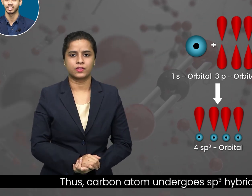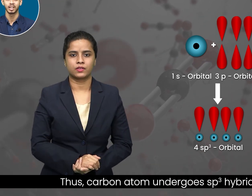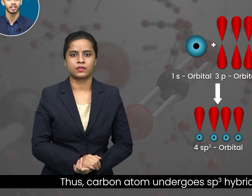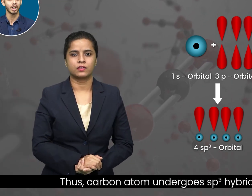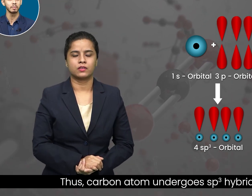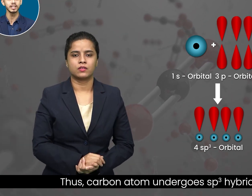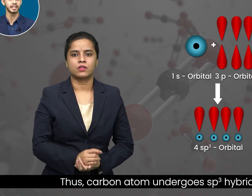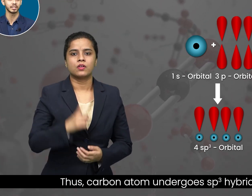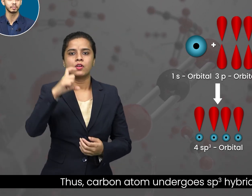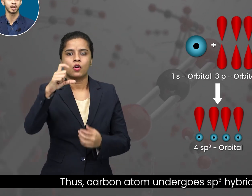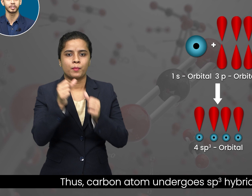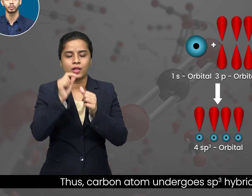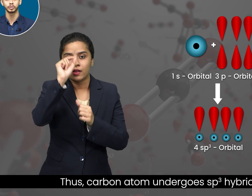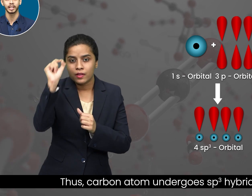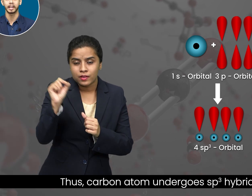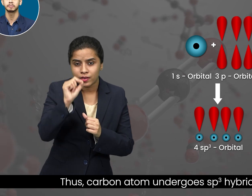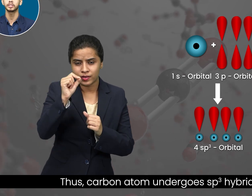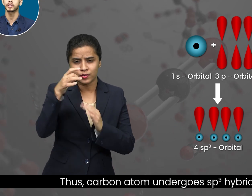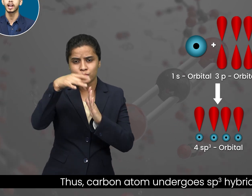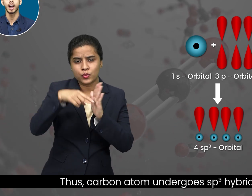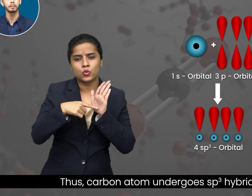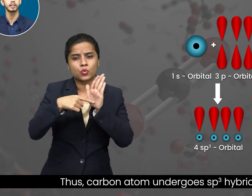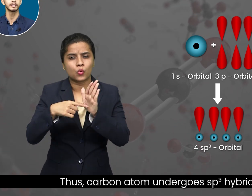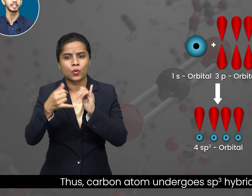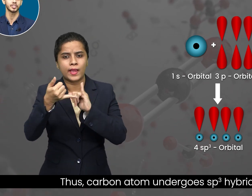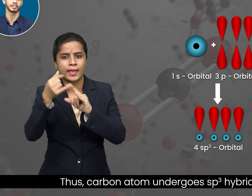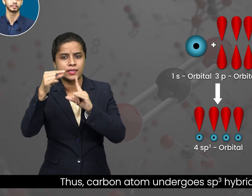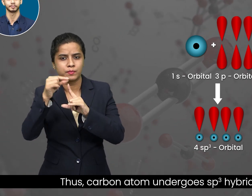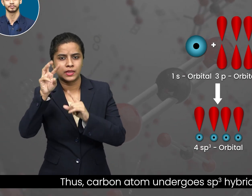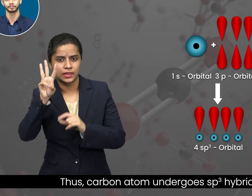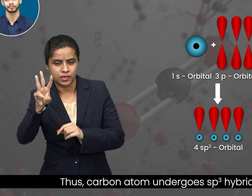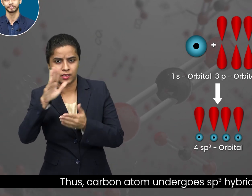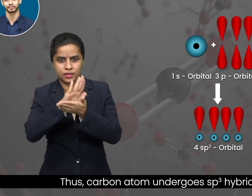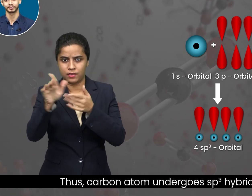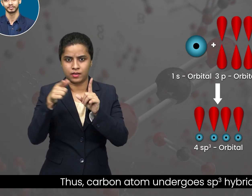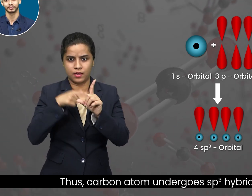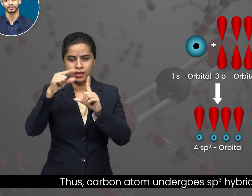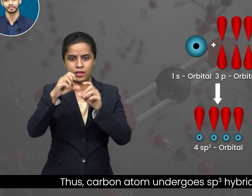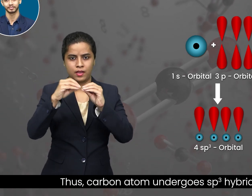Thus, carbon atom undergoes sp3 hybridization.